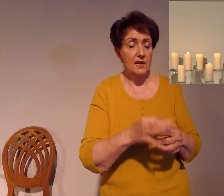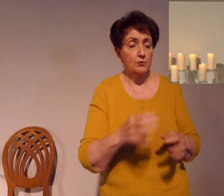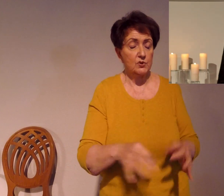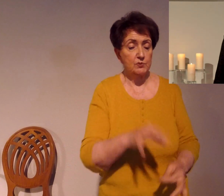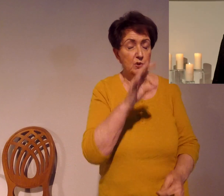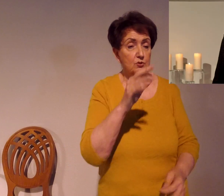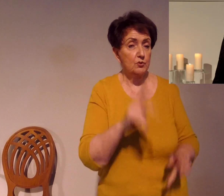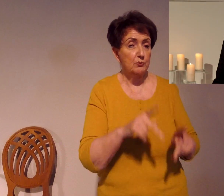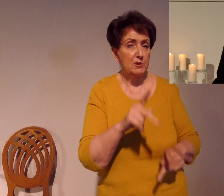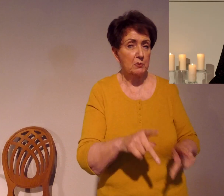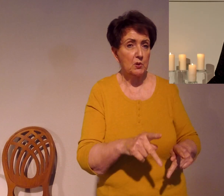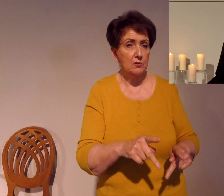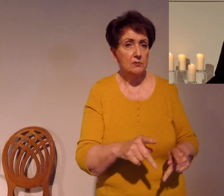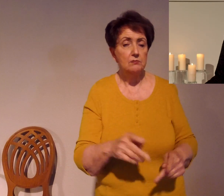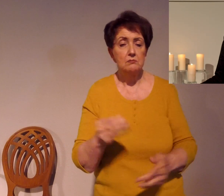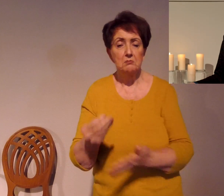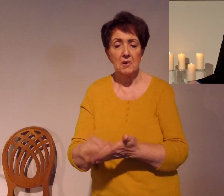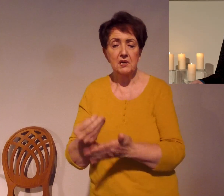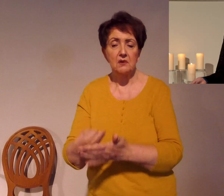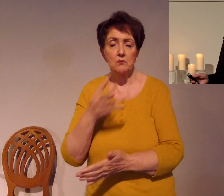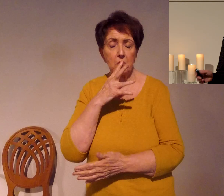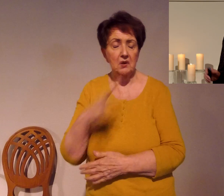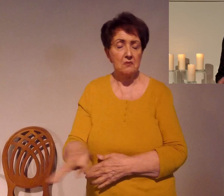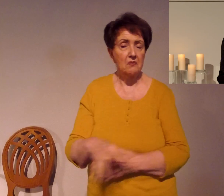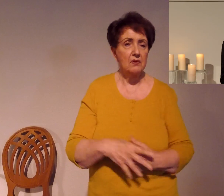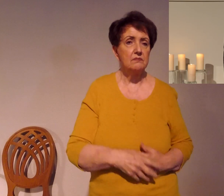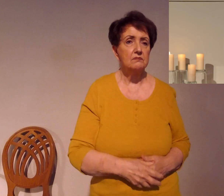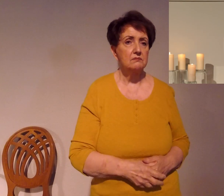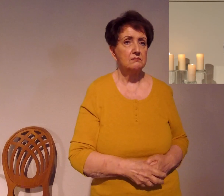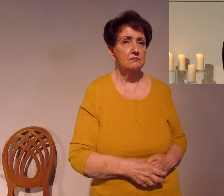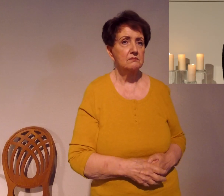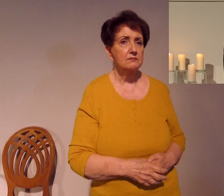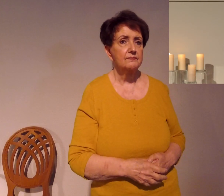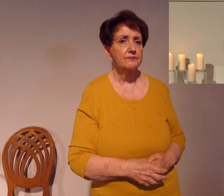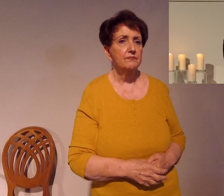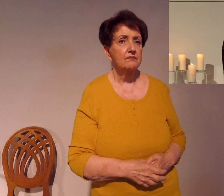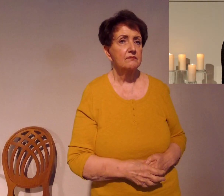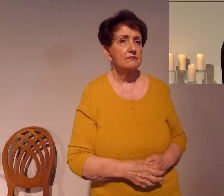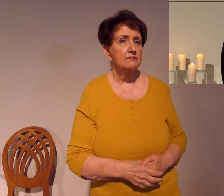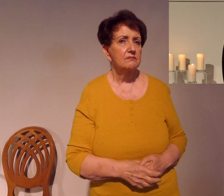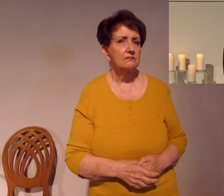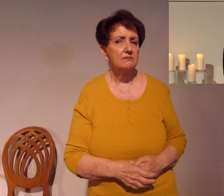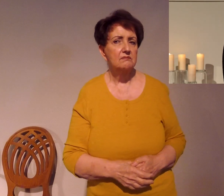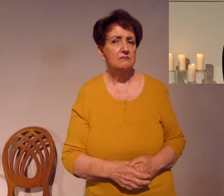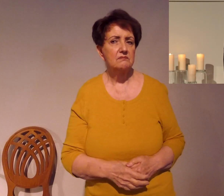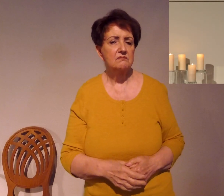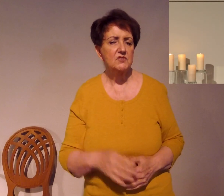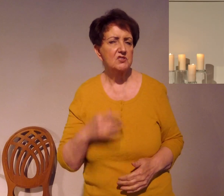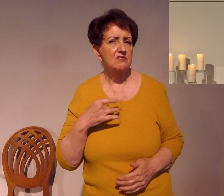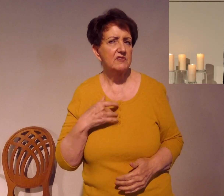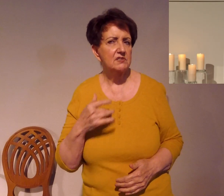we turn our back on money. Because somehow it has this tainted